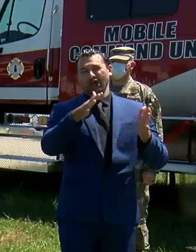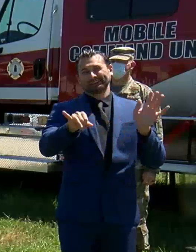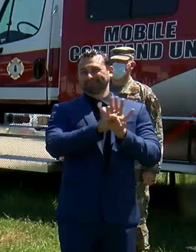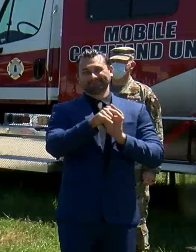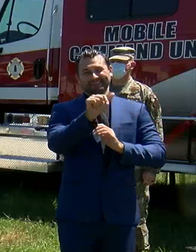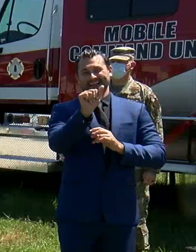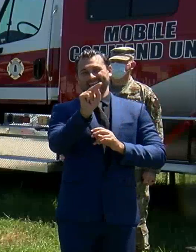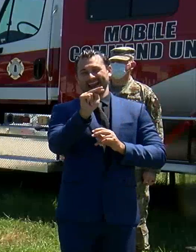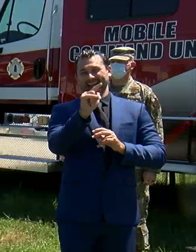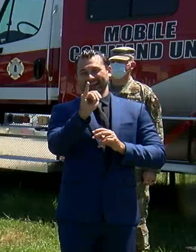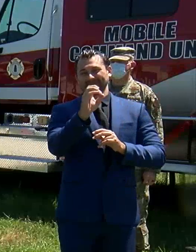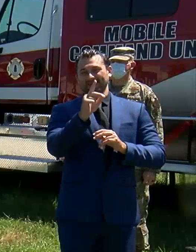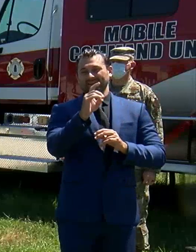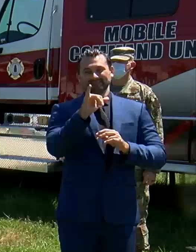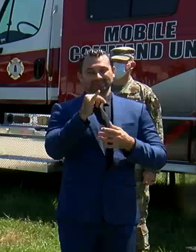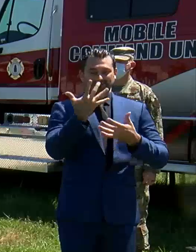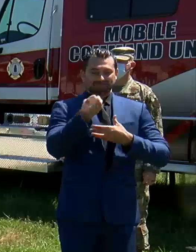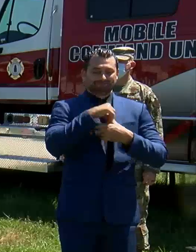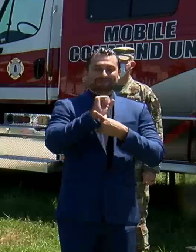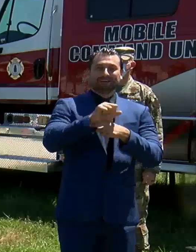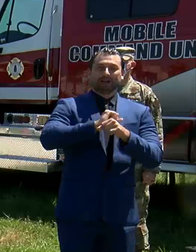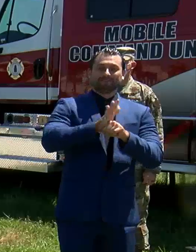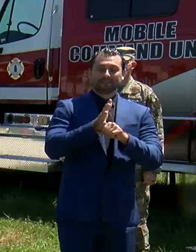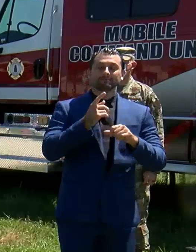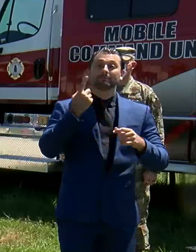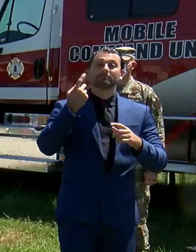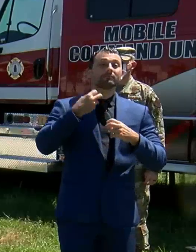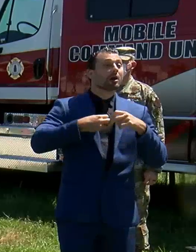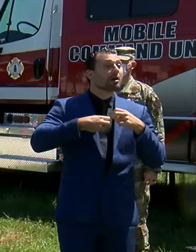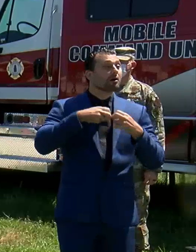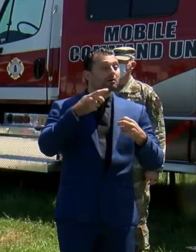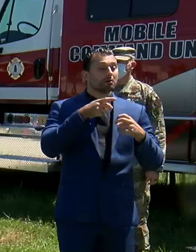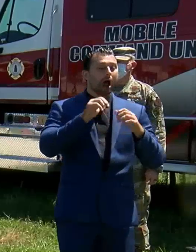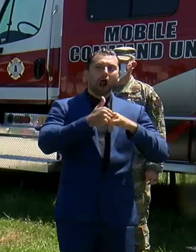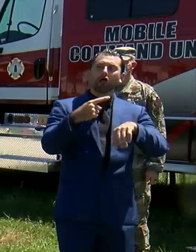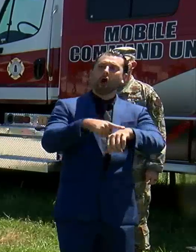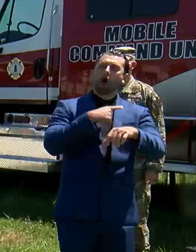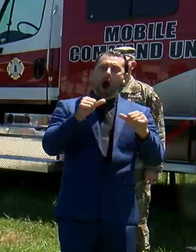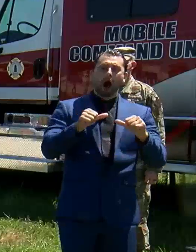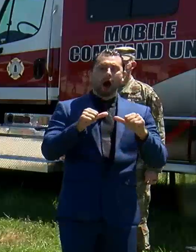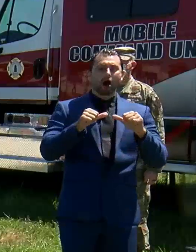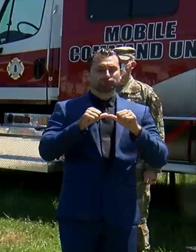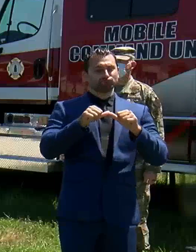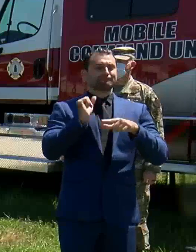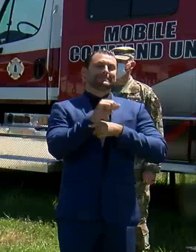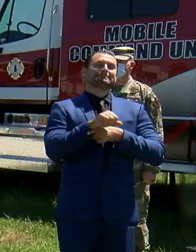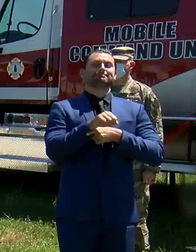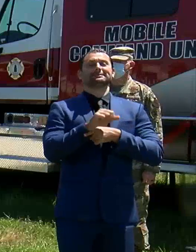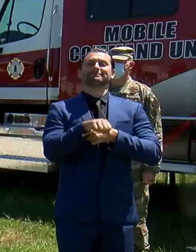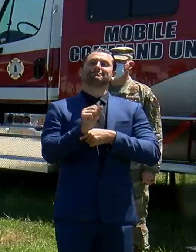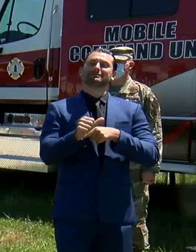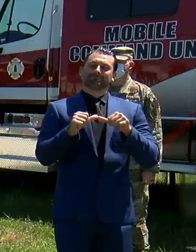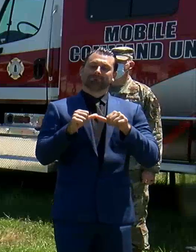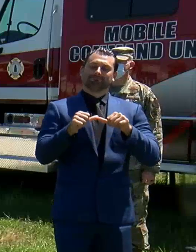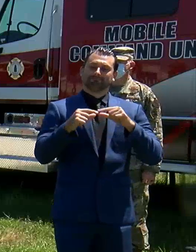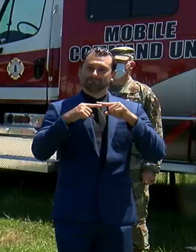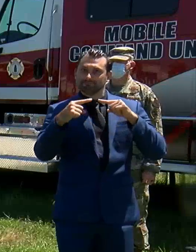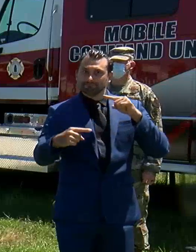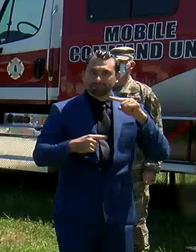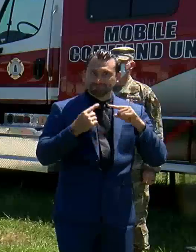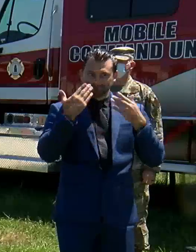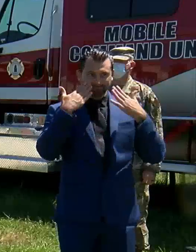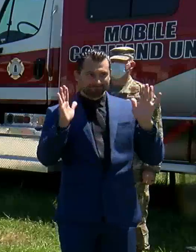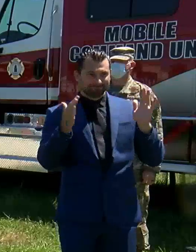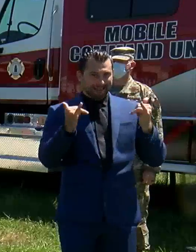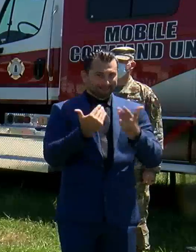we'll find out. But certainly that's important. If you work in a long-term care facility and you have antibodies, that's important to know. And then also just